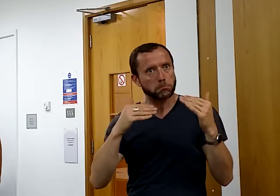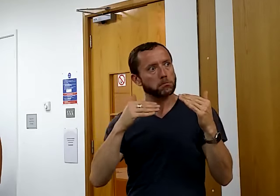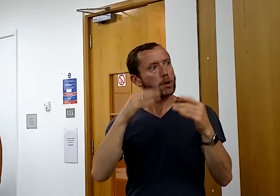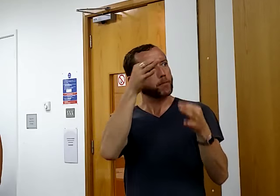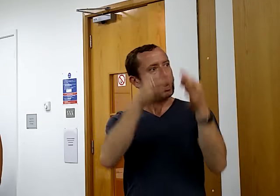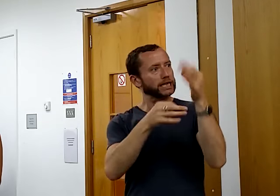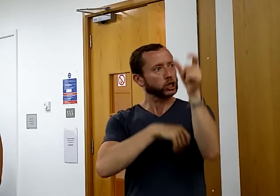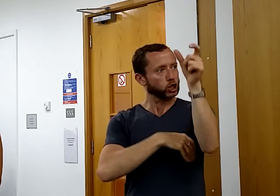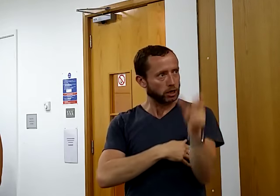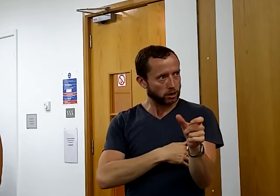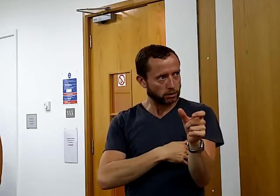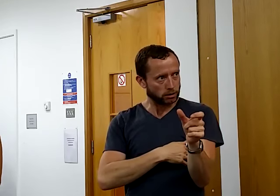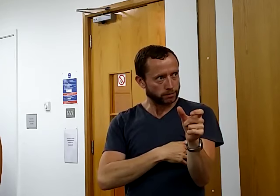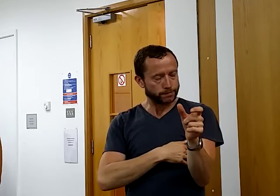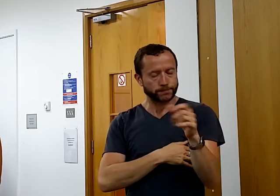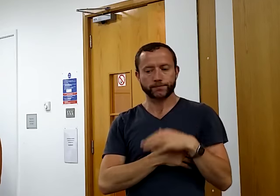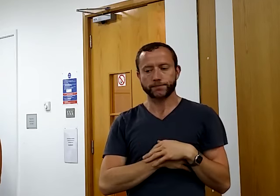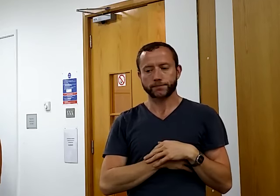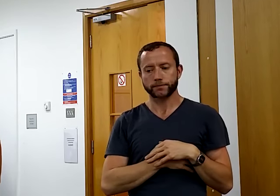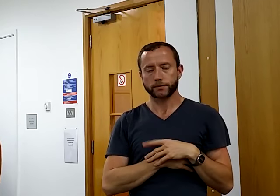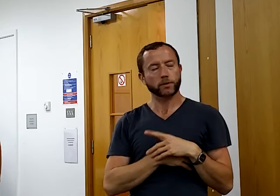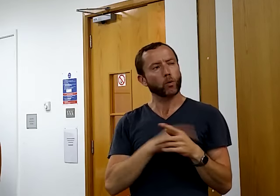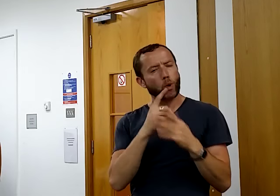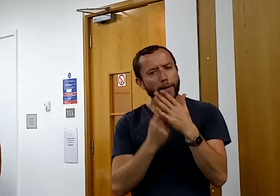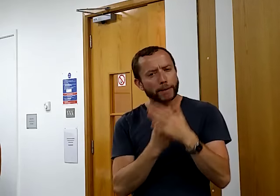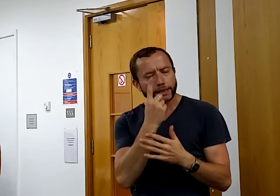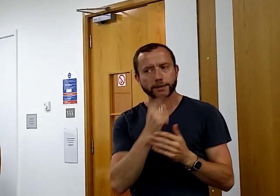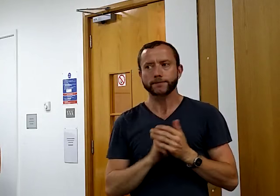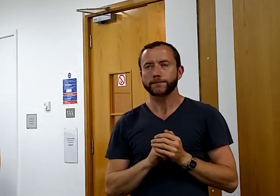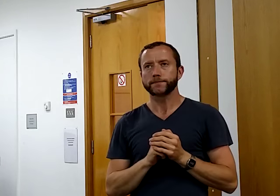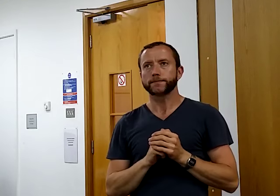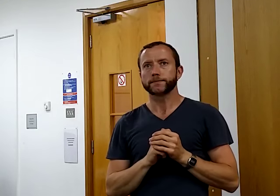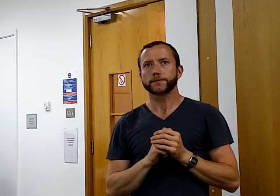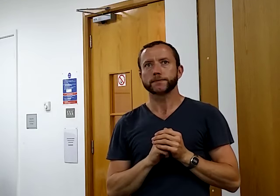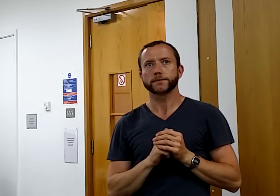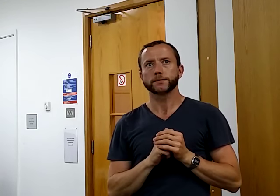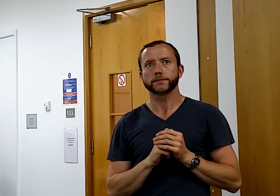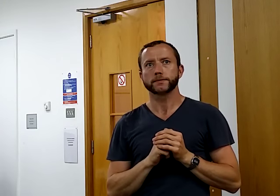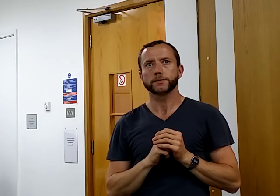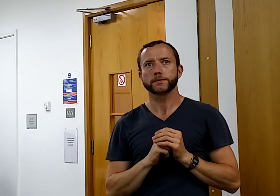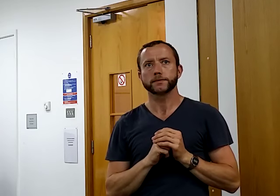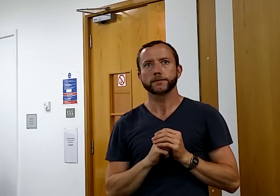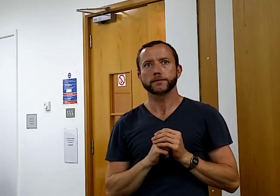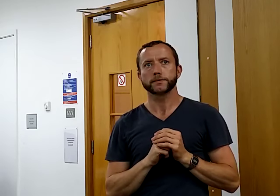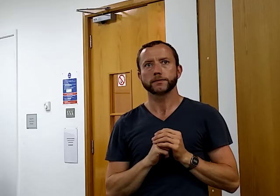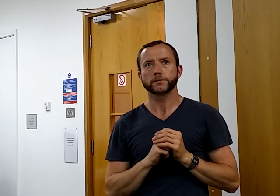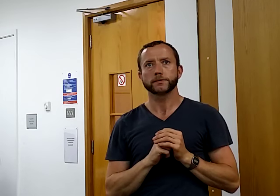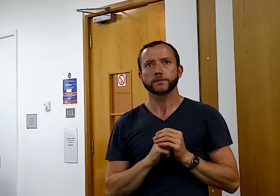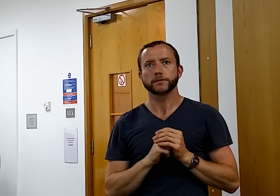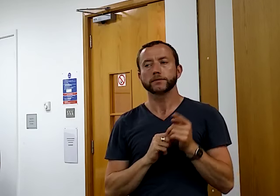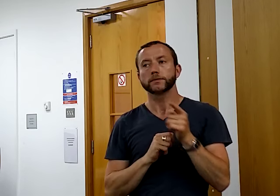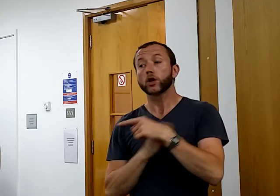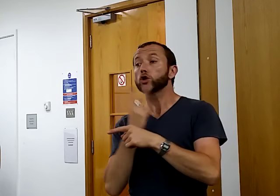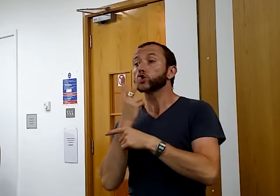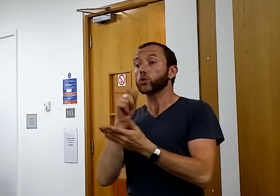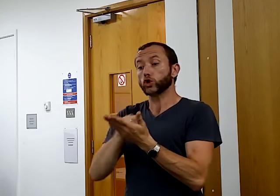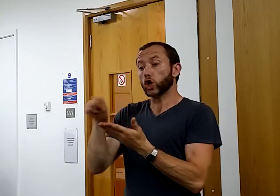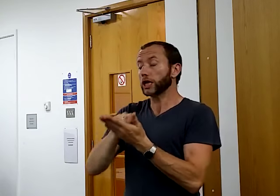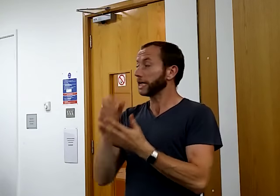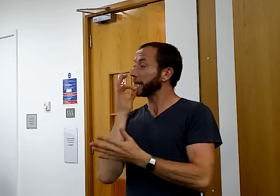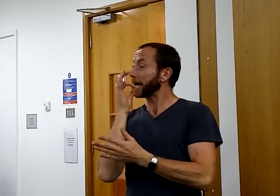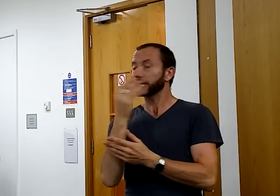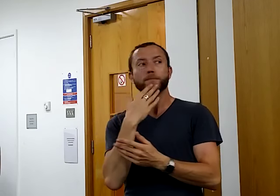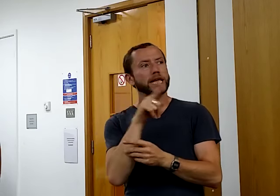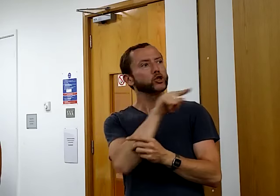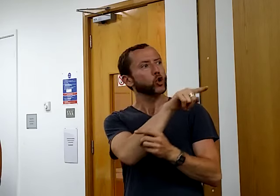was he was asked by a journalist to, in fact, rubbish some of his rival contenders.